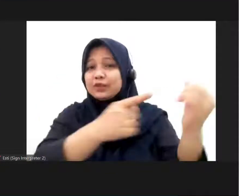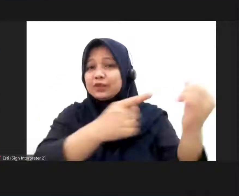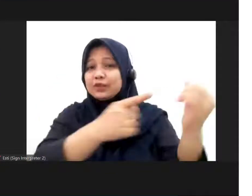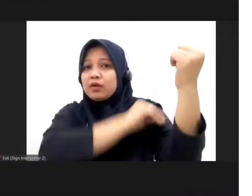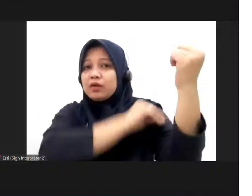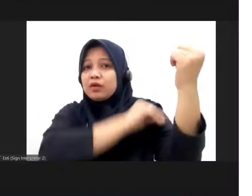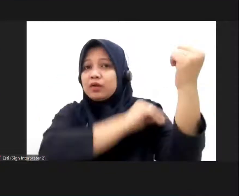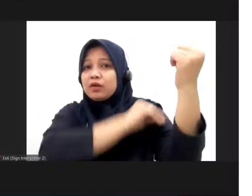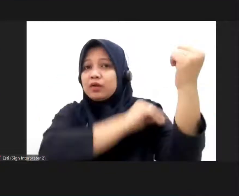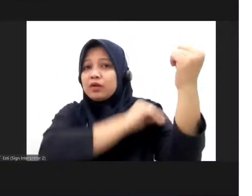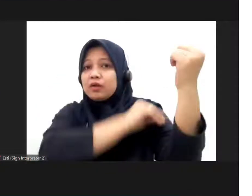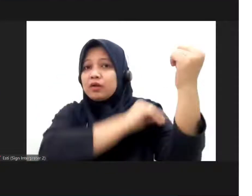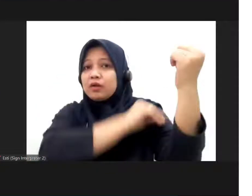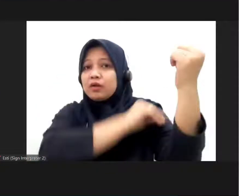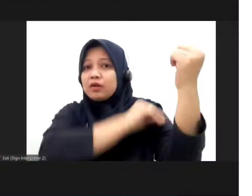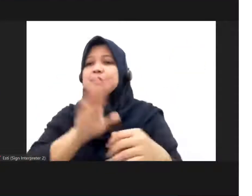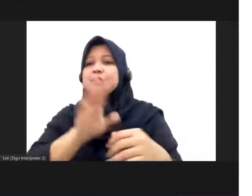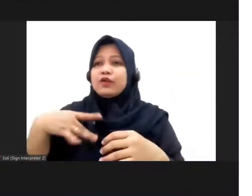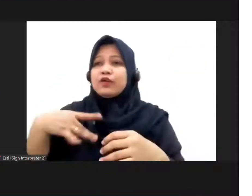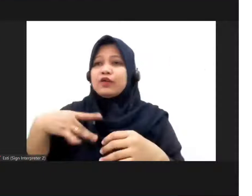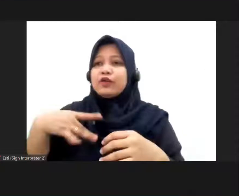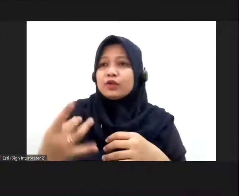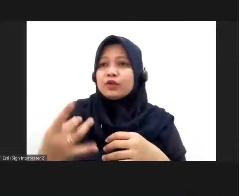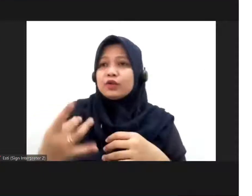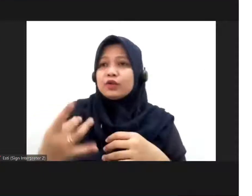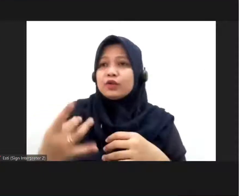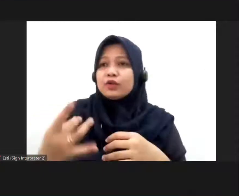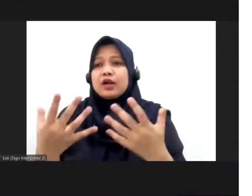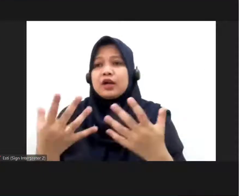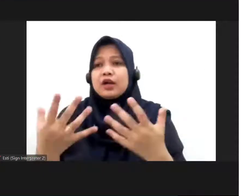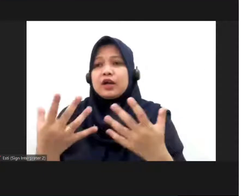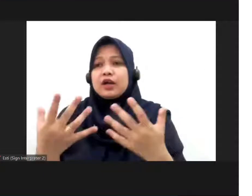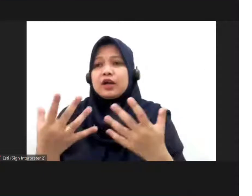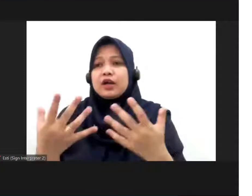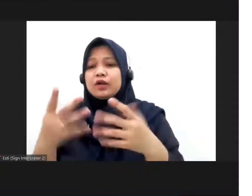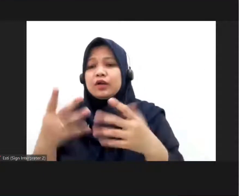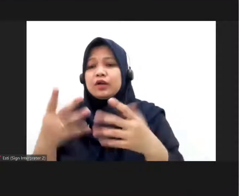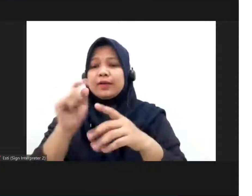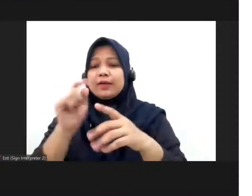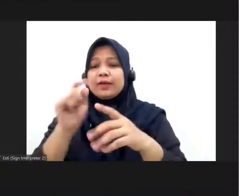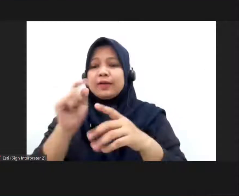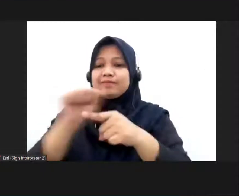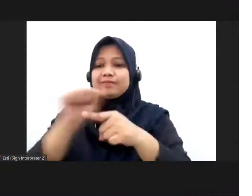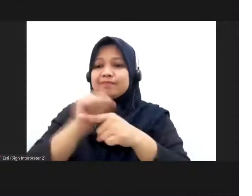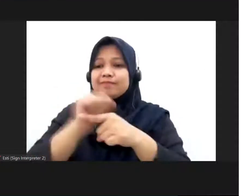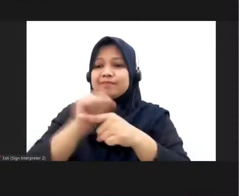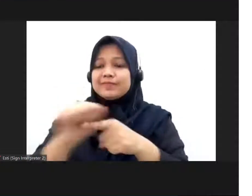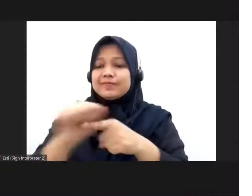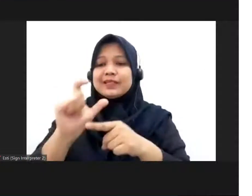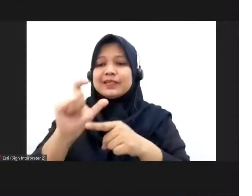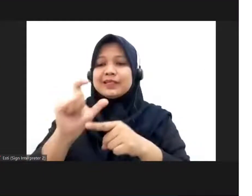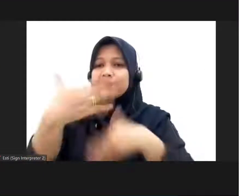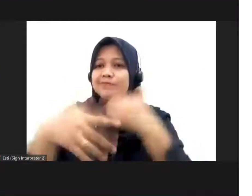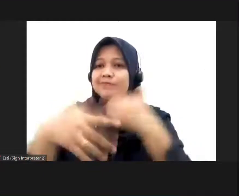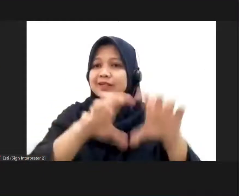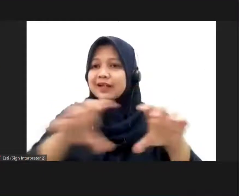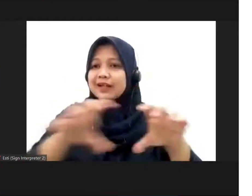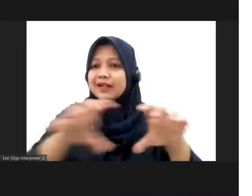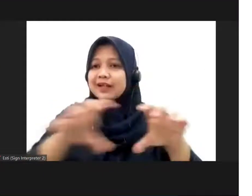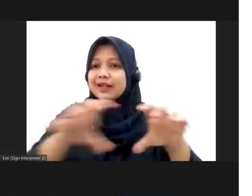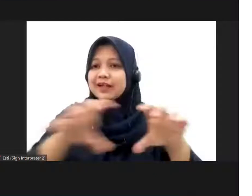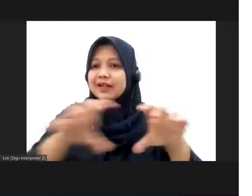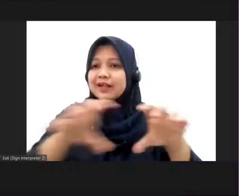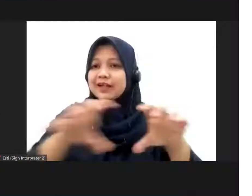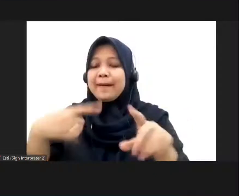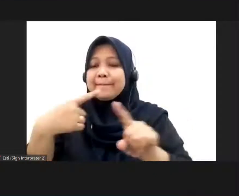of volunteers through increased training, provision of equipment, and also to see how